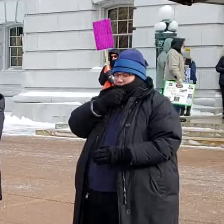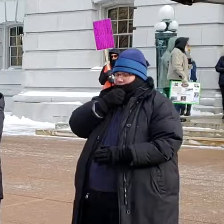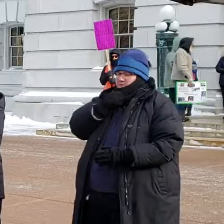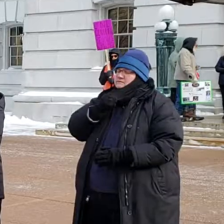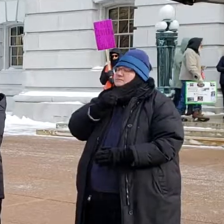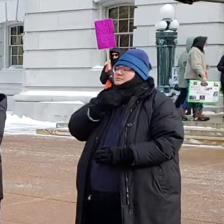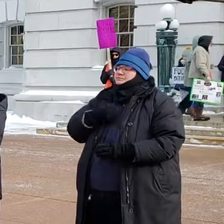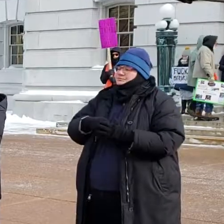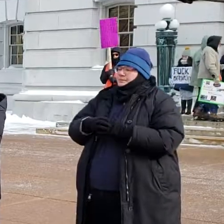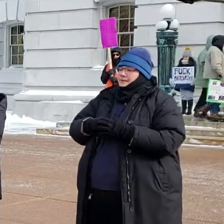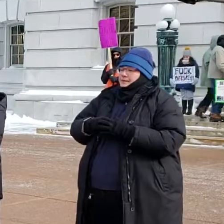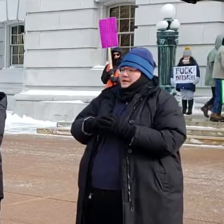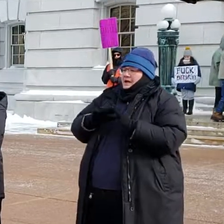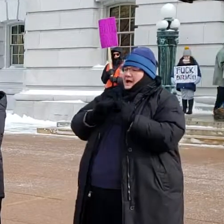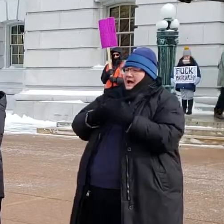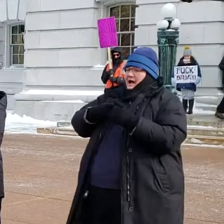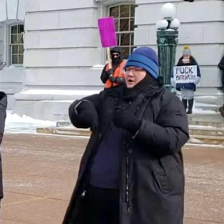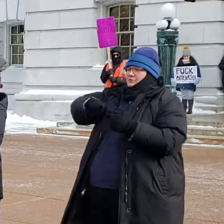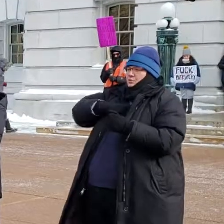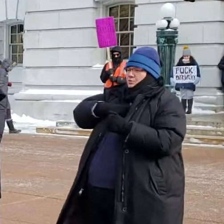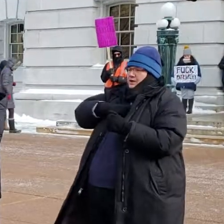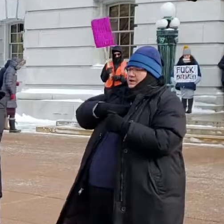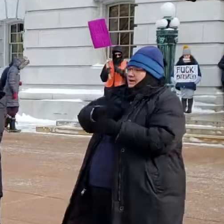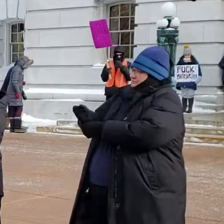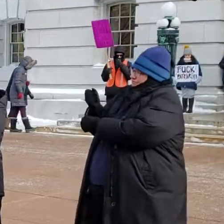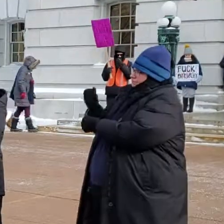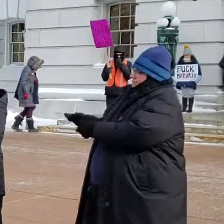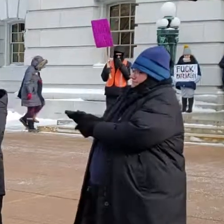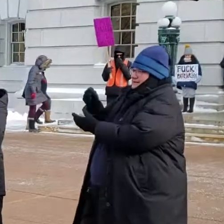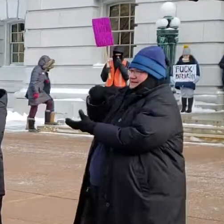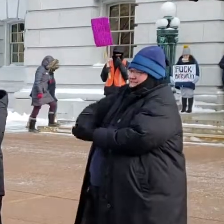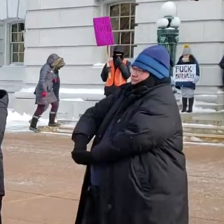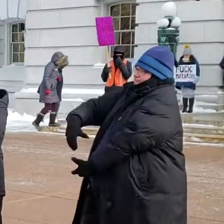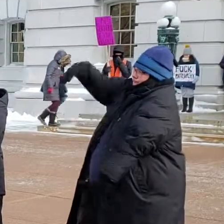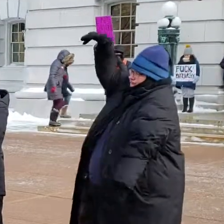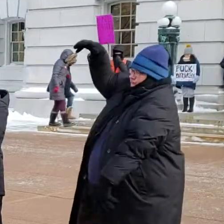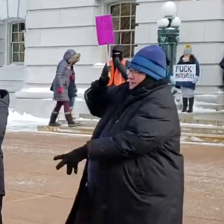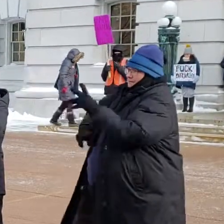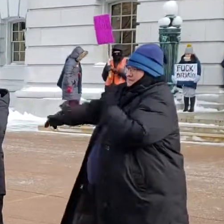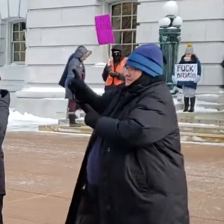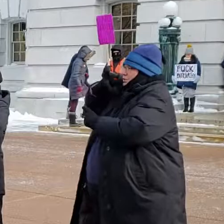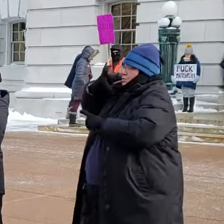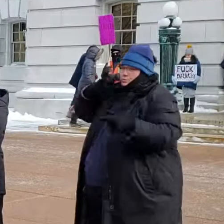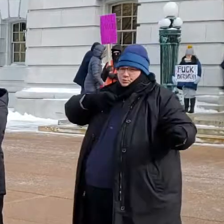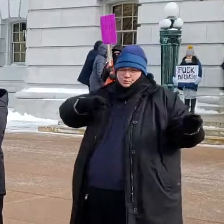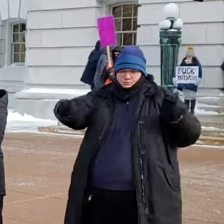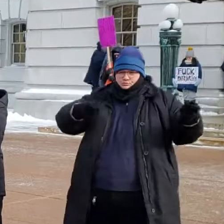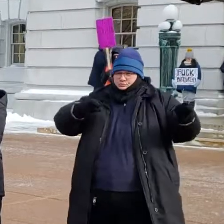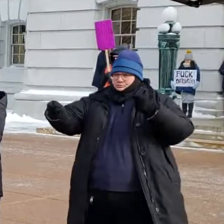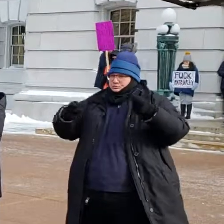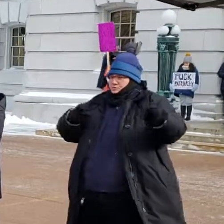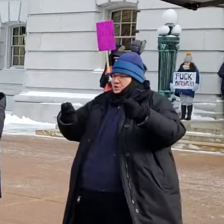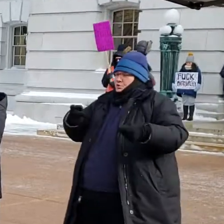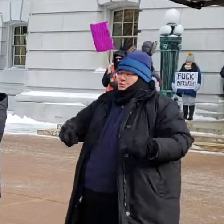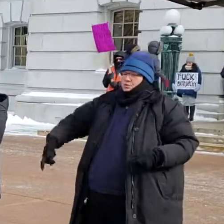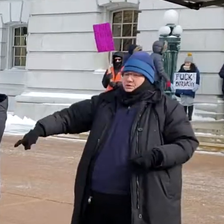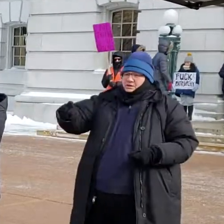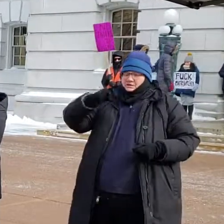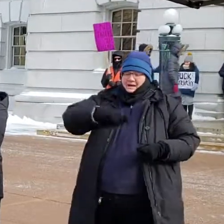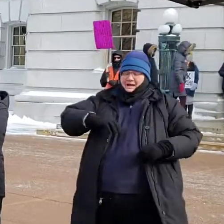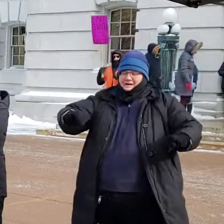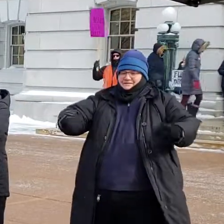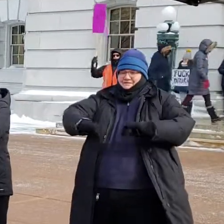the widest, most organized, most class conscious and active movement of working people